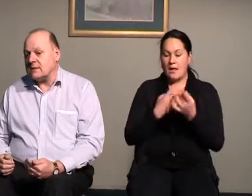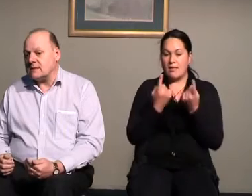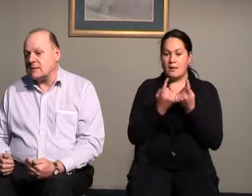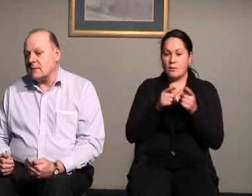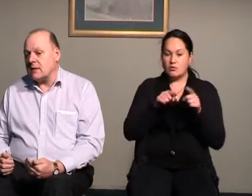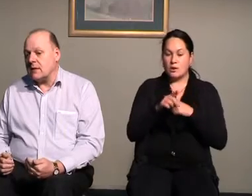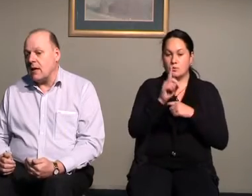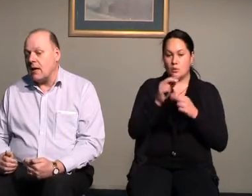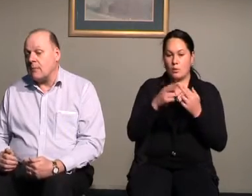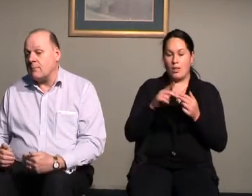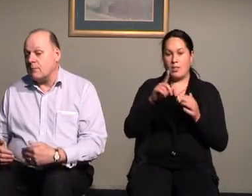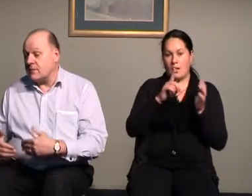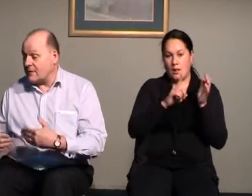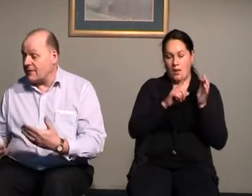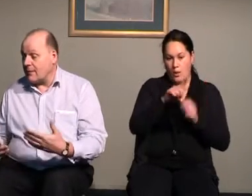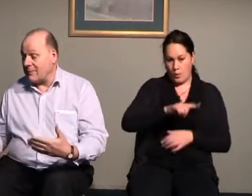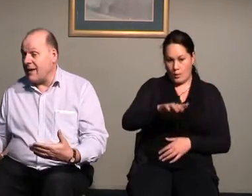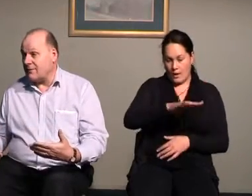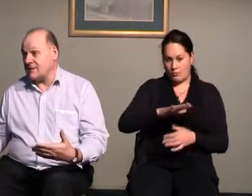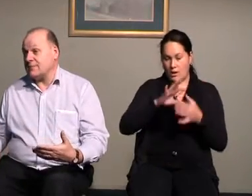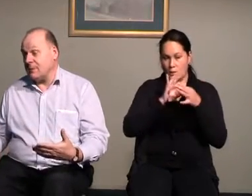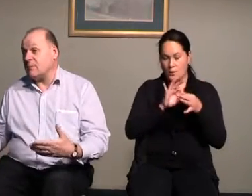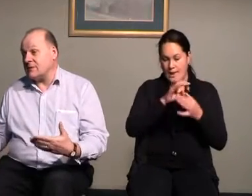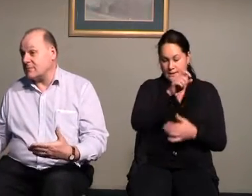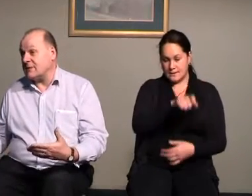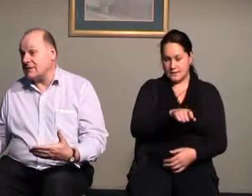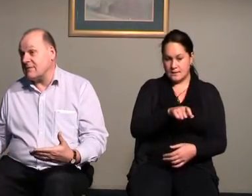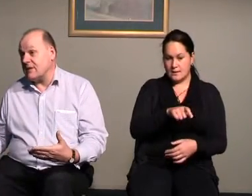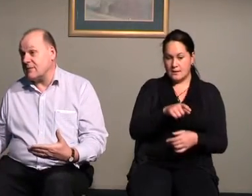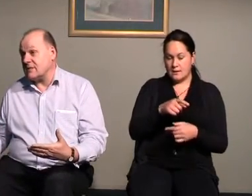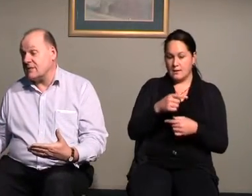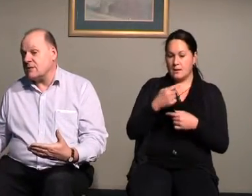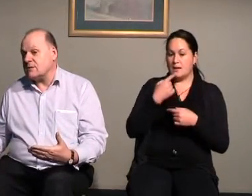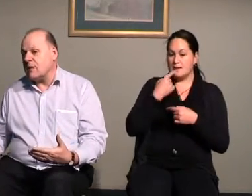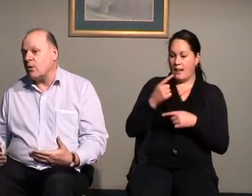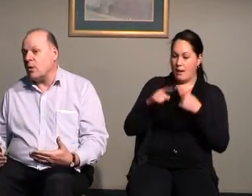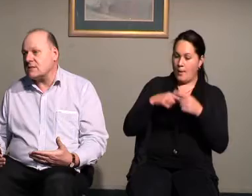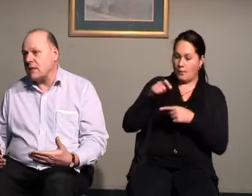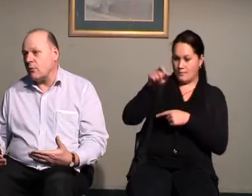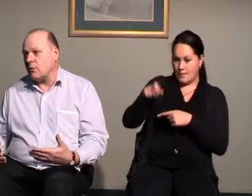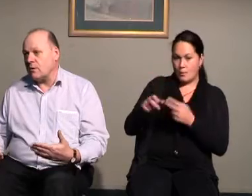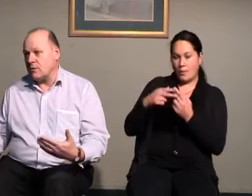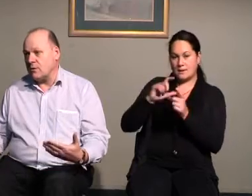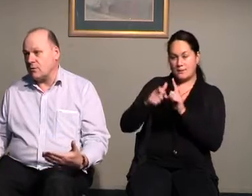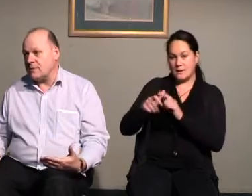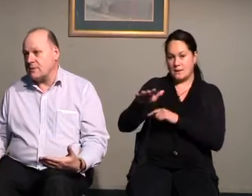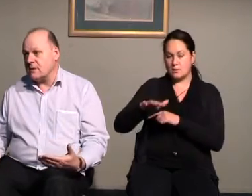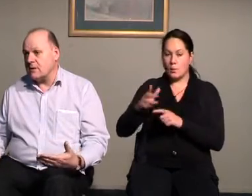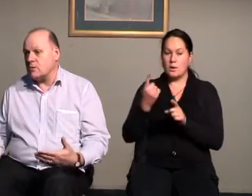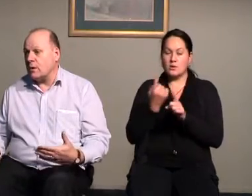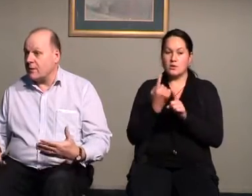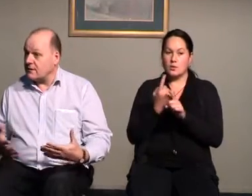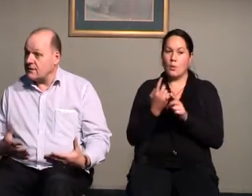coordinators is telling about people with disabilities and their families. So we spend a lot of time with community